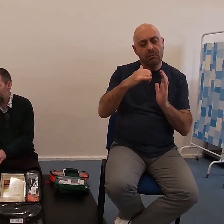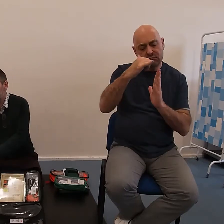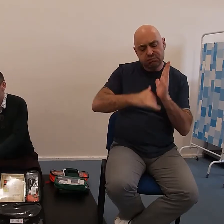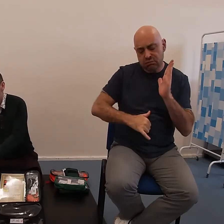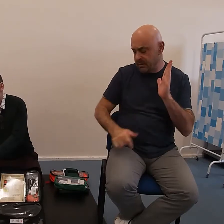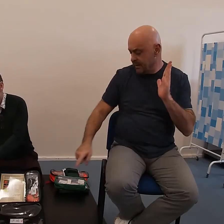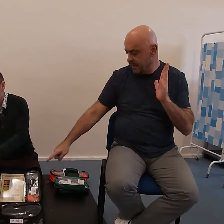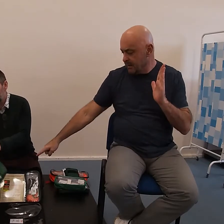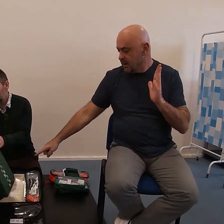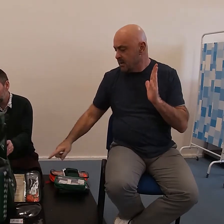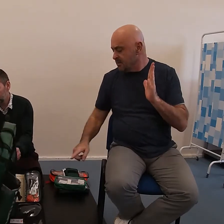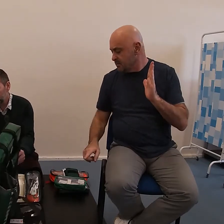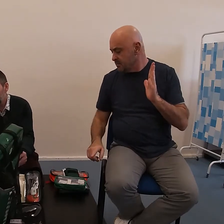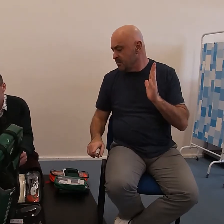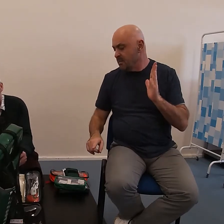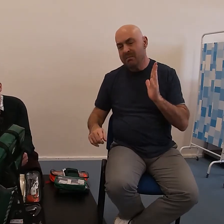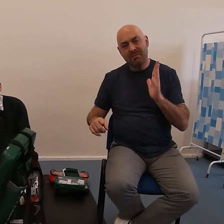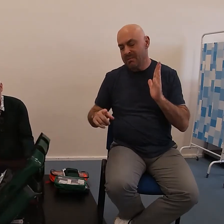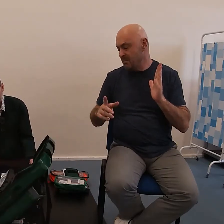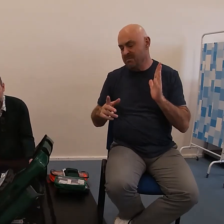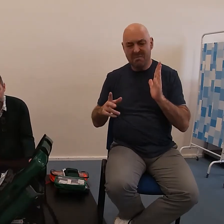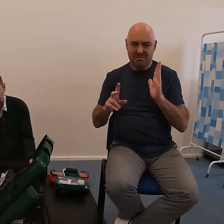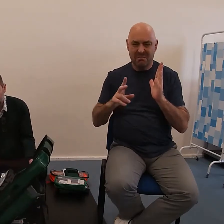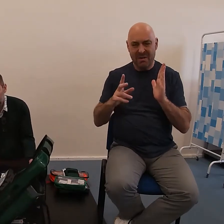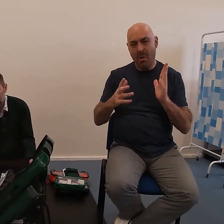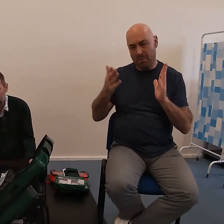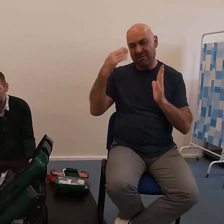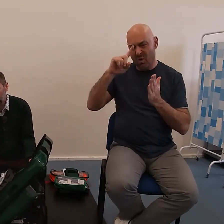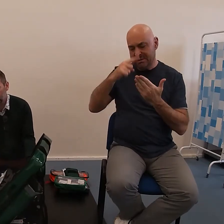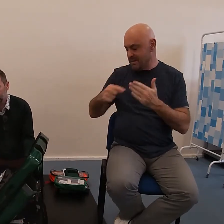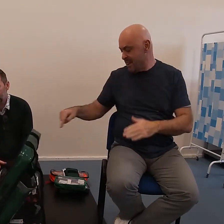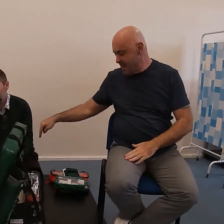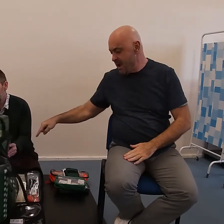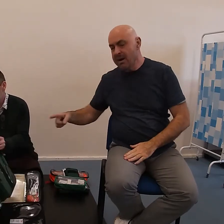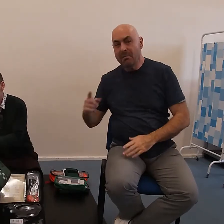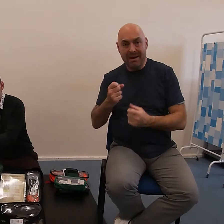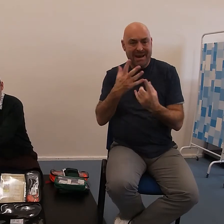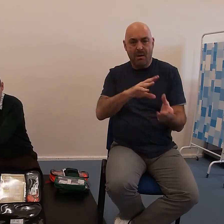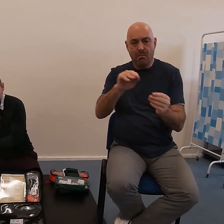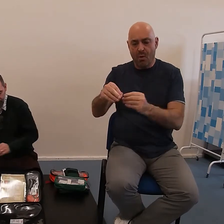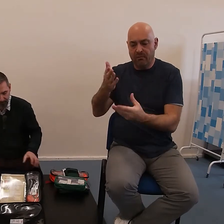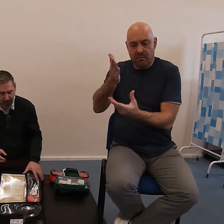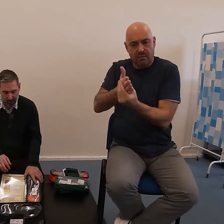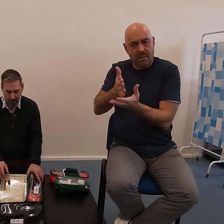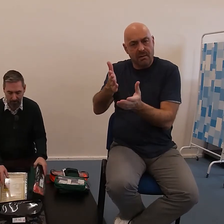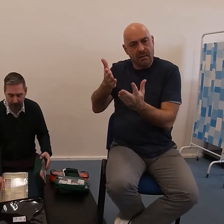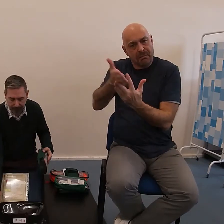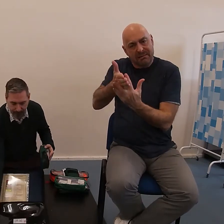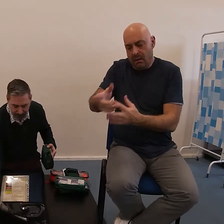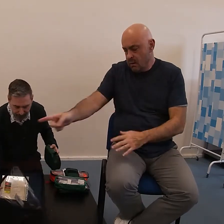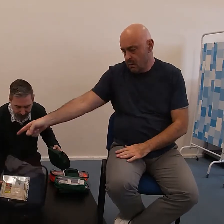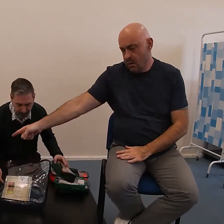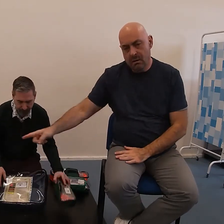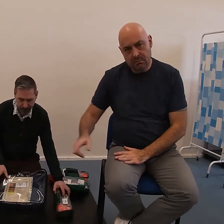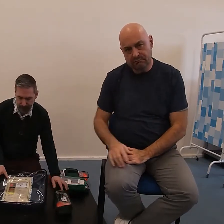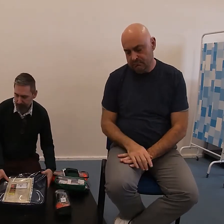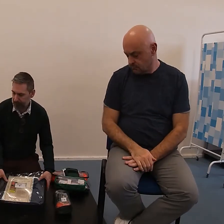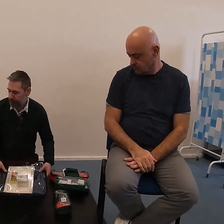now we have decided to put them here, so that's where you'll find them in the future.